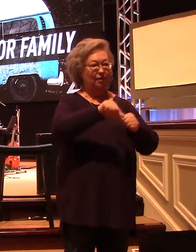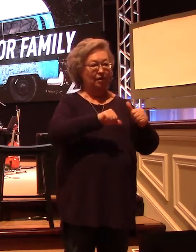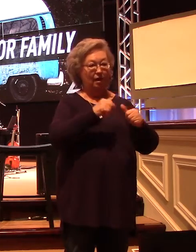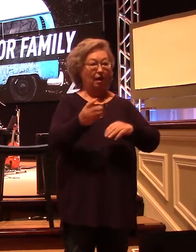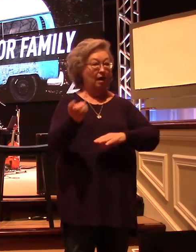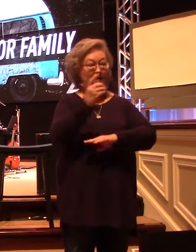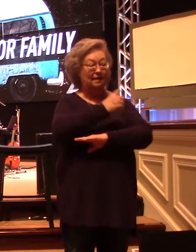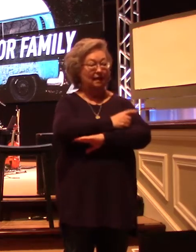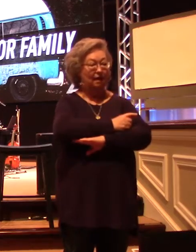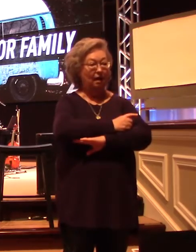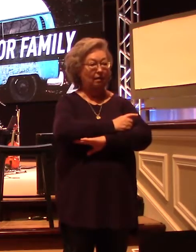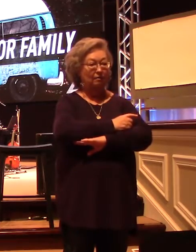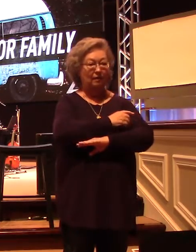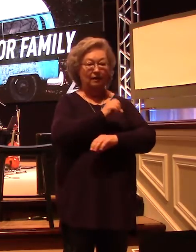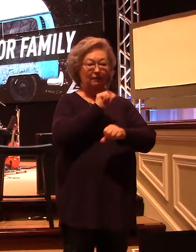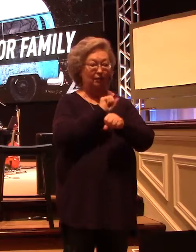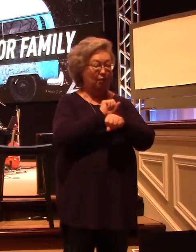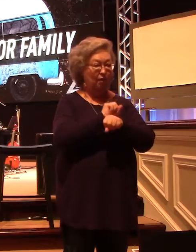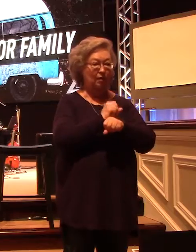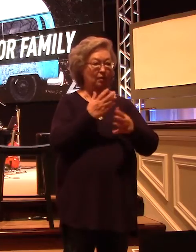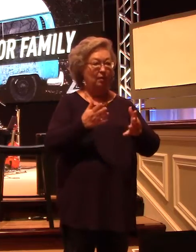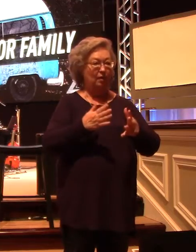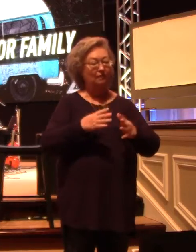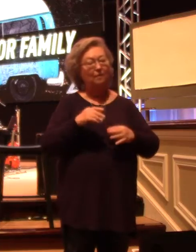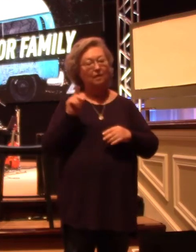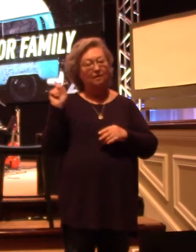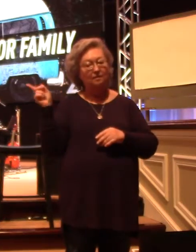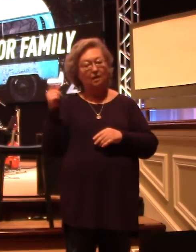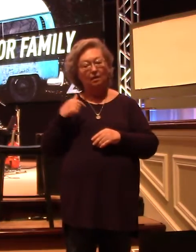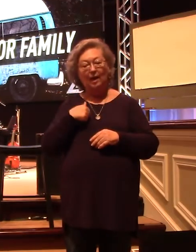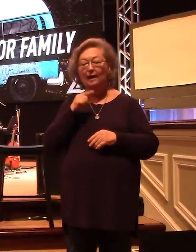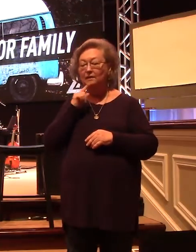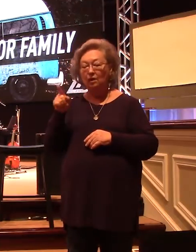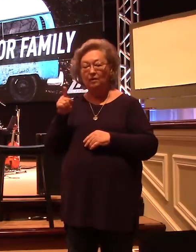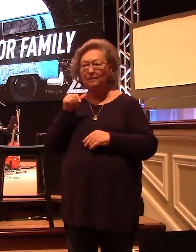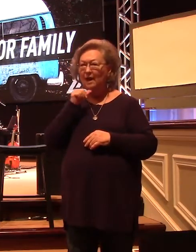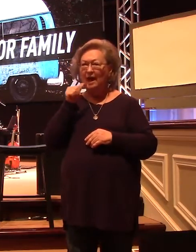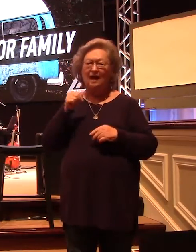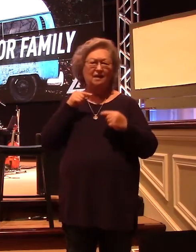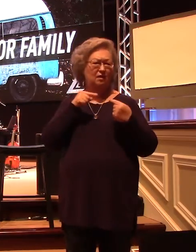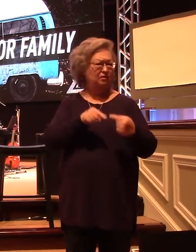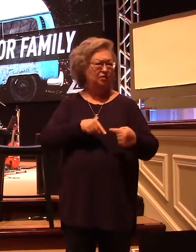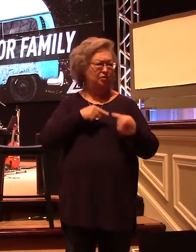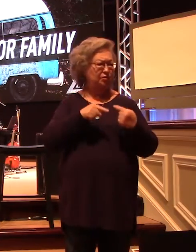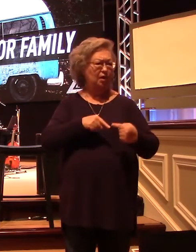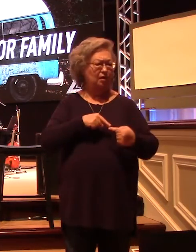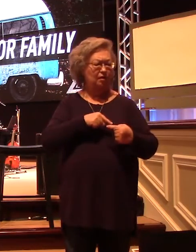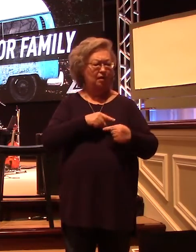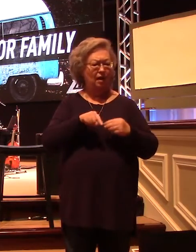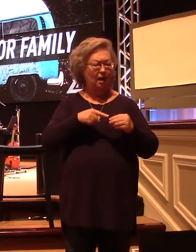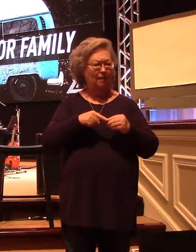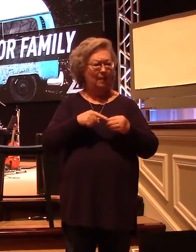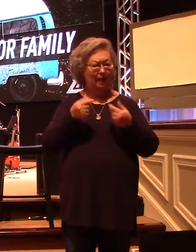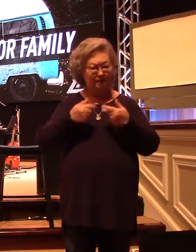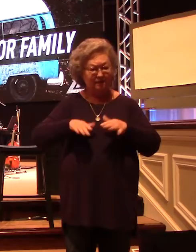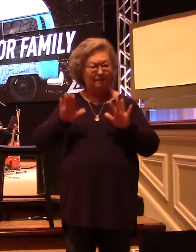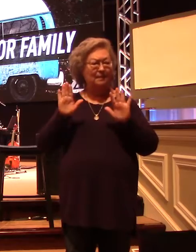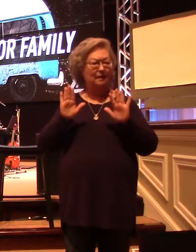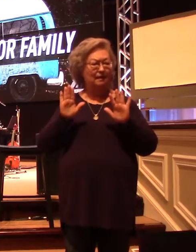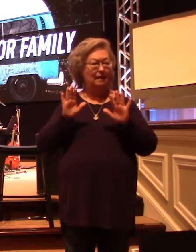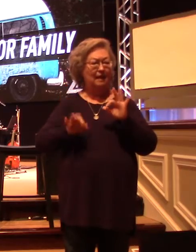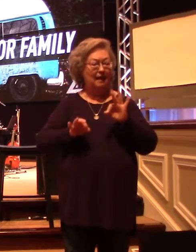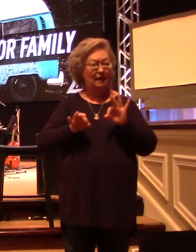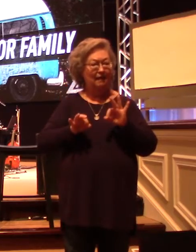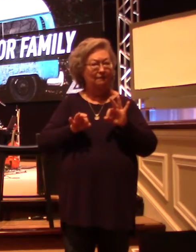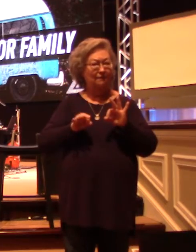day long. And so I told him, I actually, even though I have a strong persona, I actually don't struggle that much with submitting as long as I think that person's making